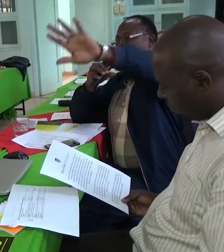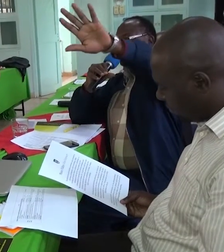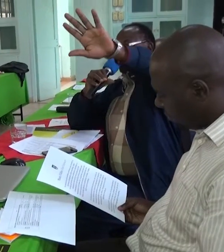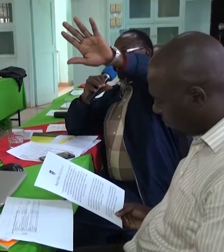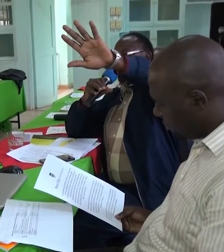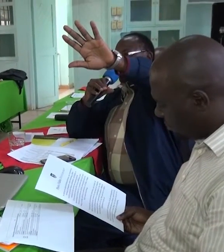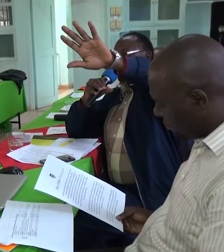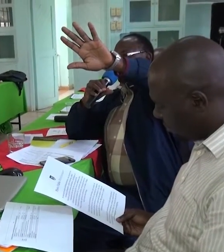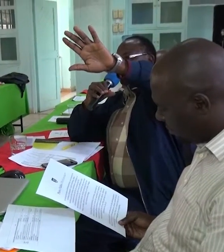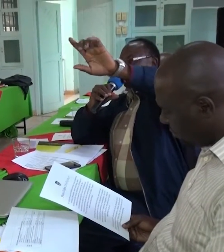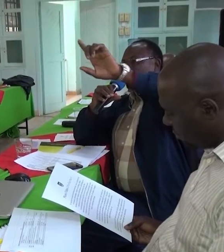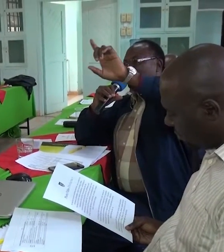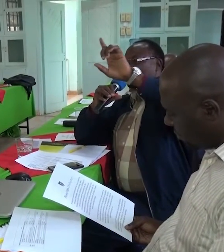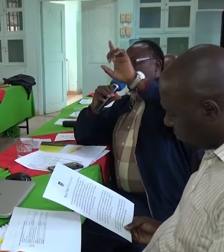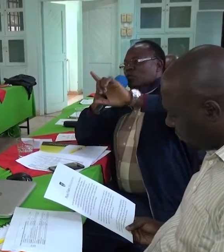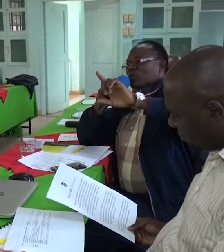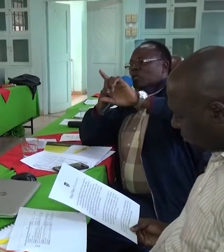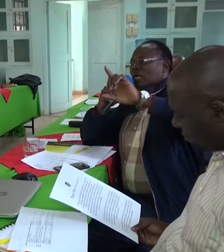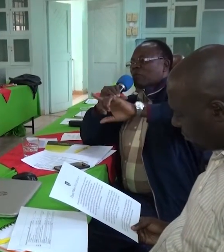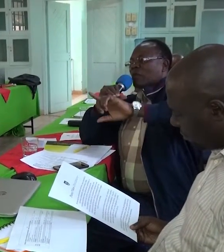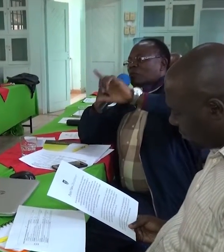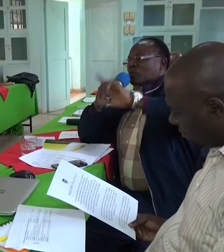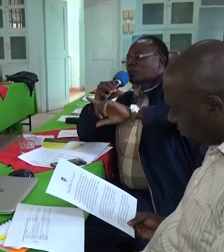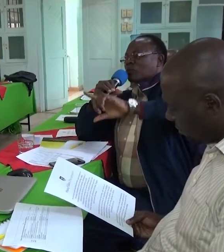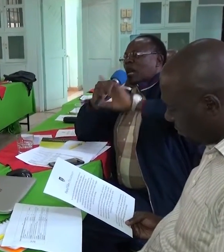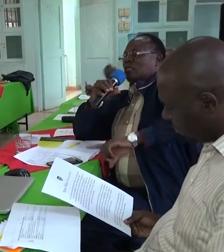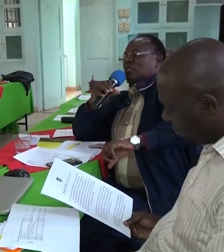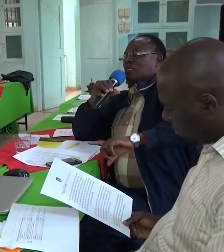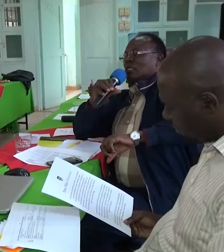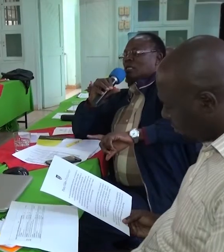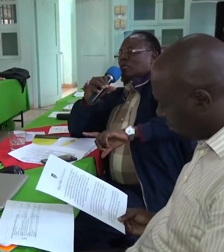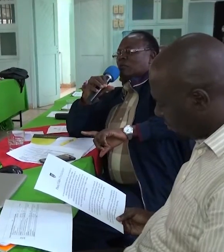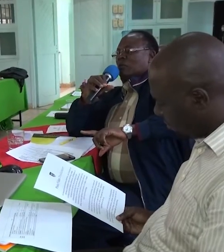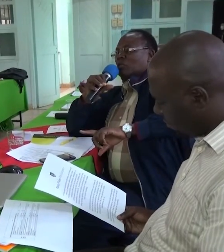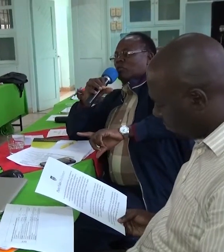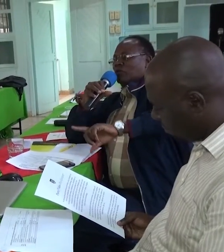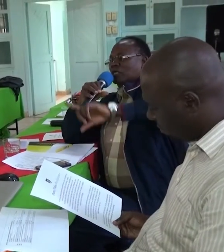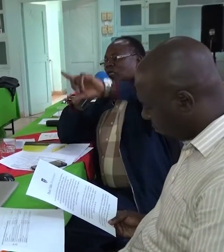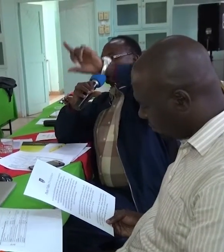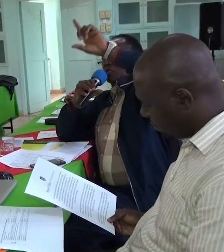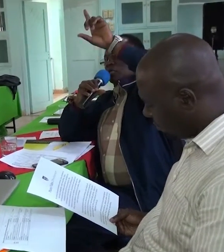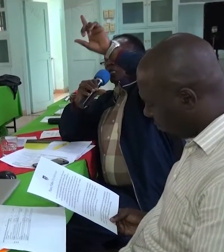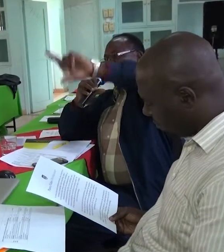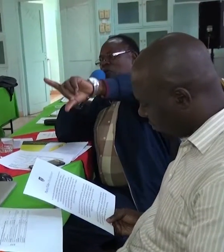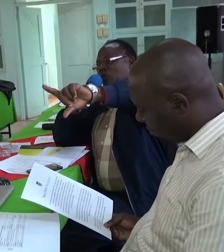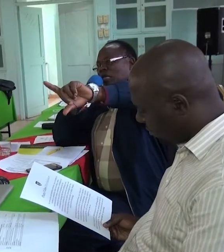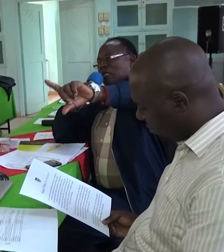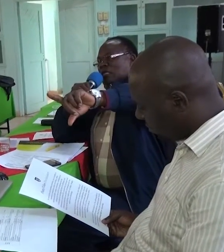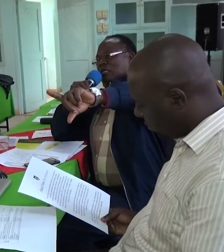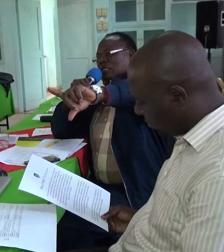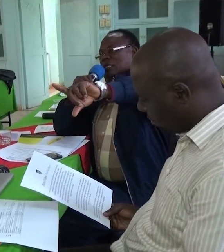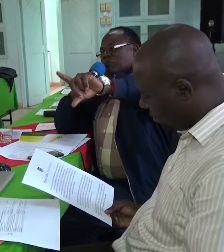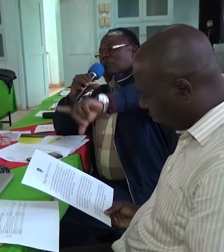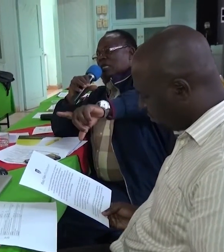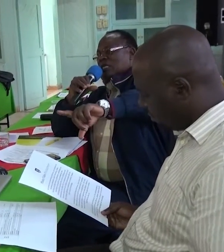levels. And that one will help our students to pass. Because if you are still using that one who got a